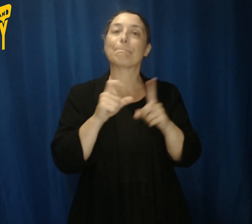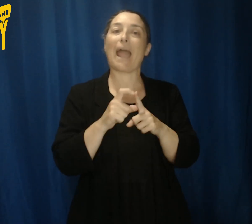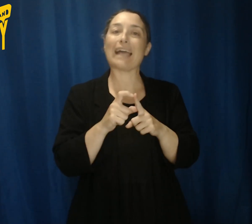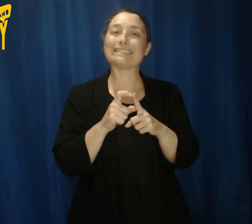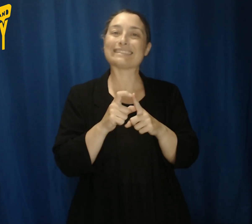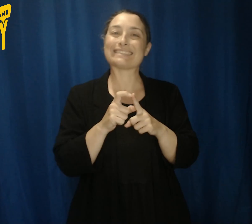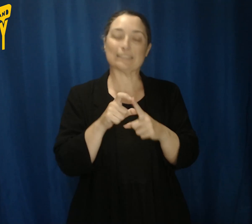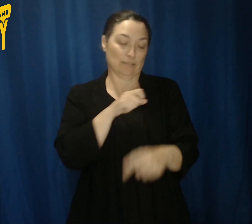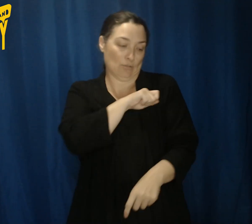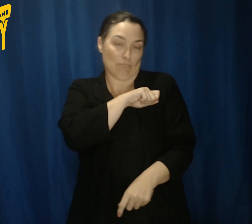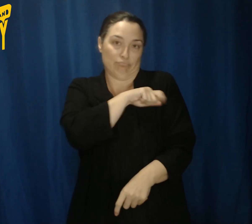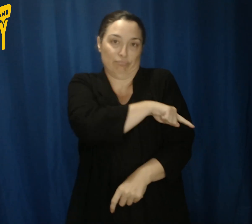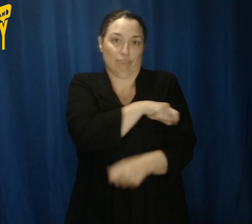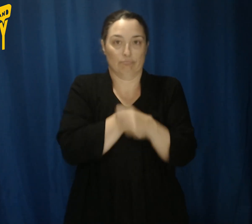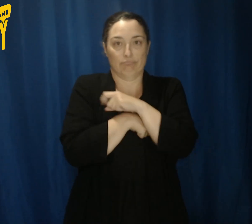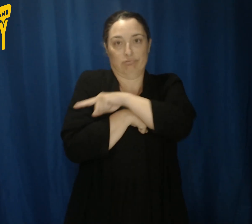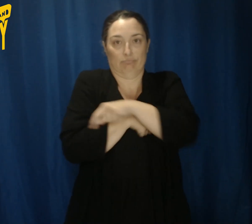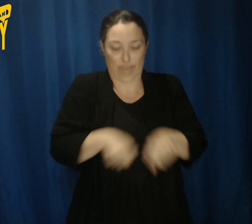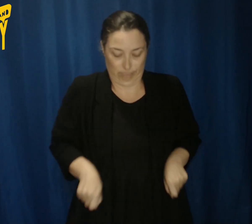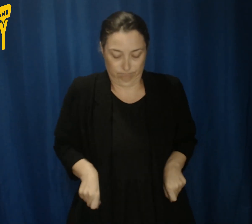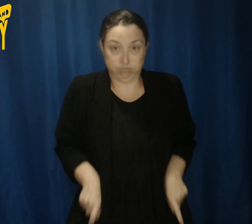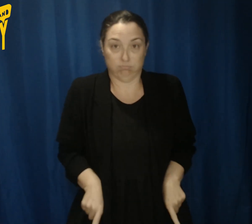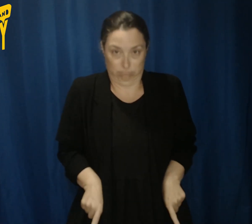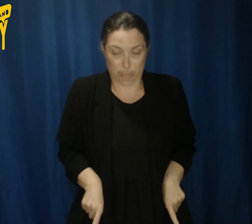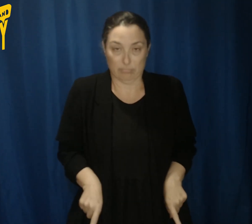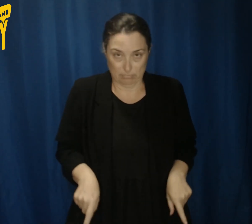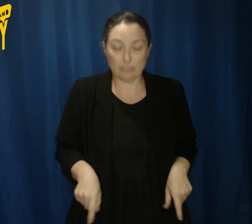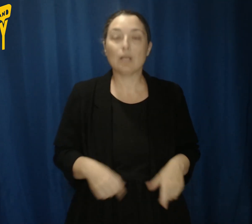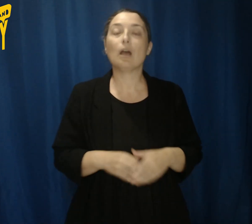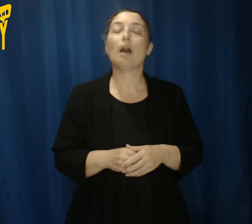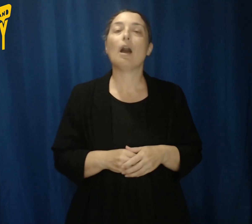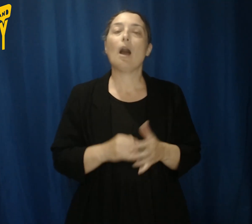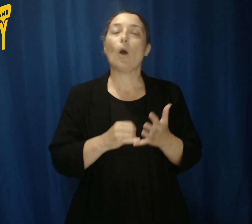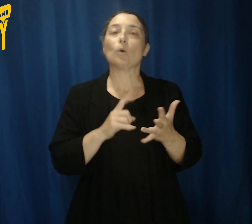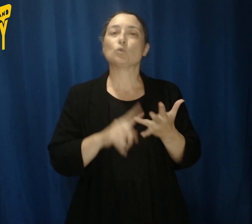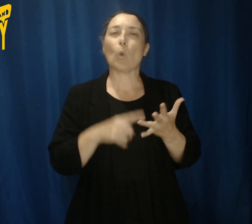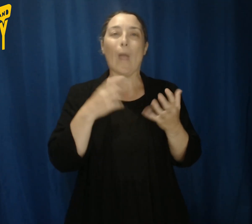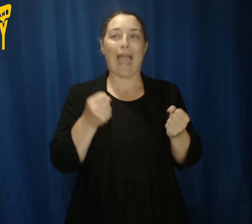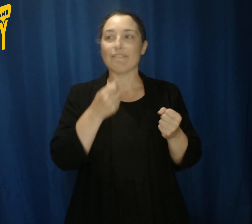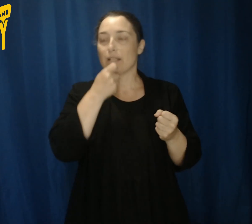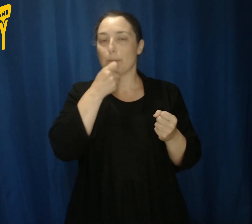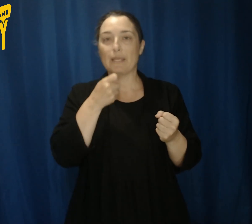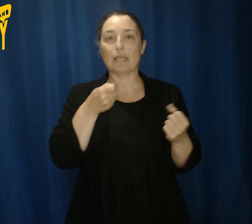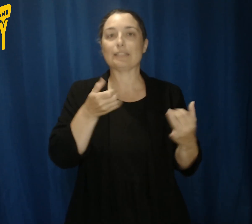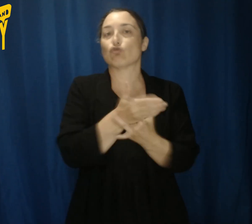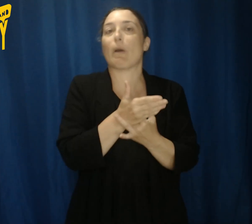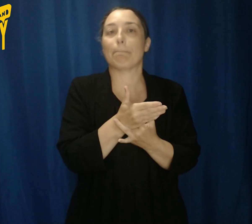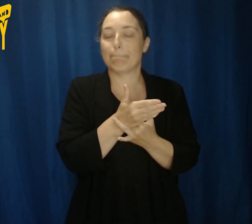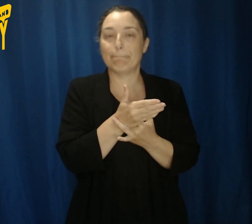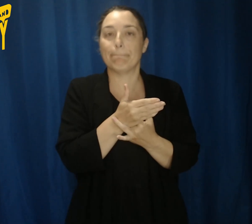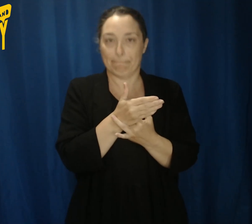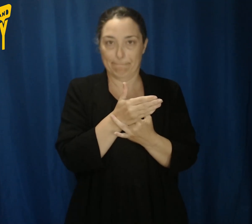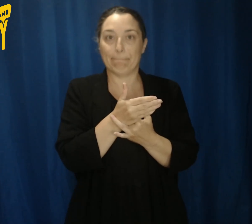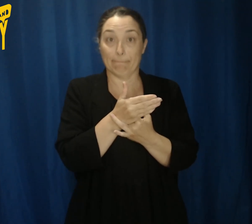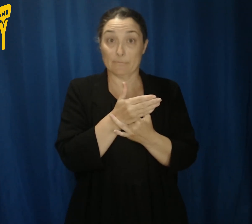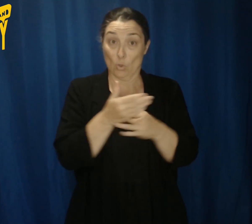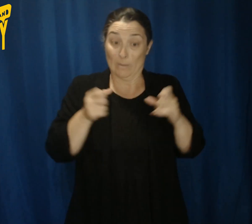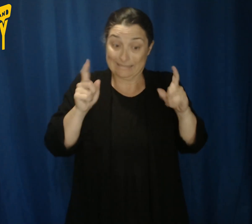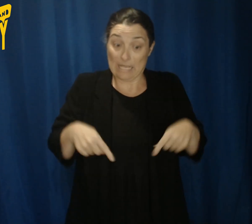forming, right? And what happened is I got interrupted. So I was developing arms